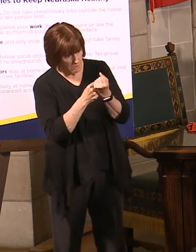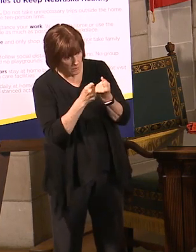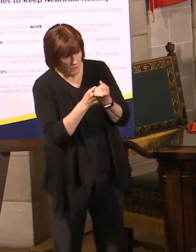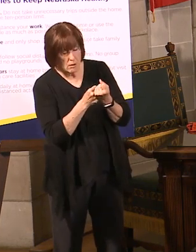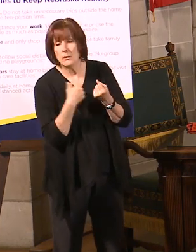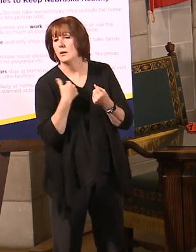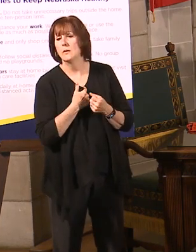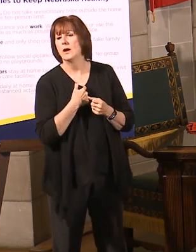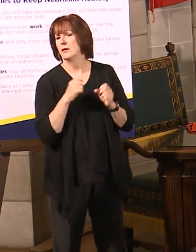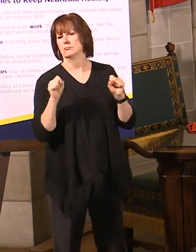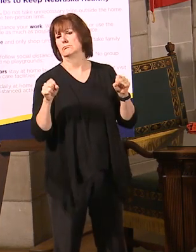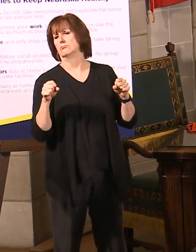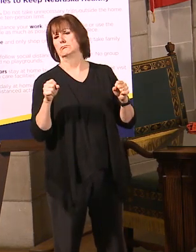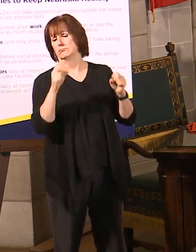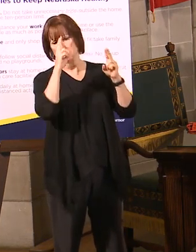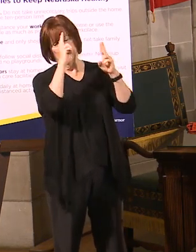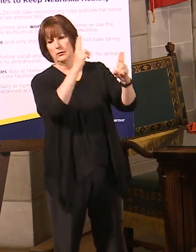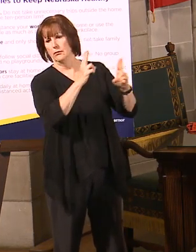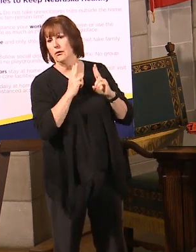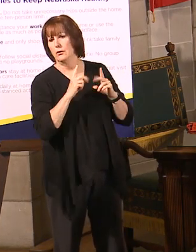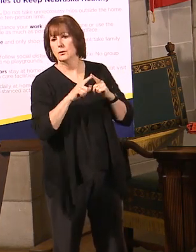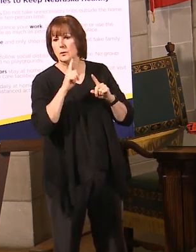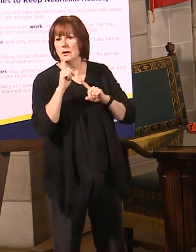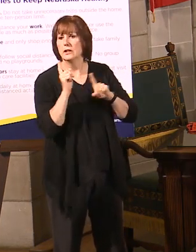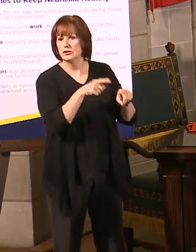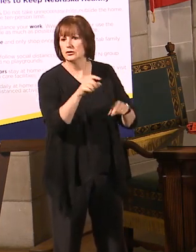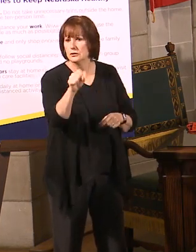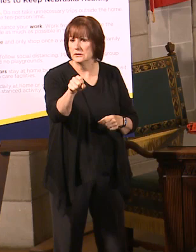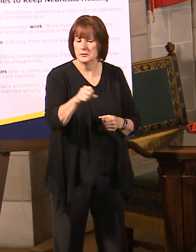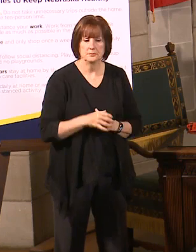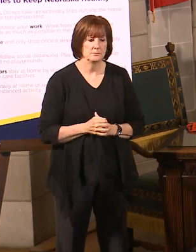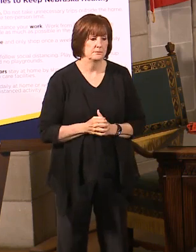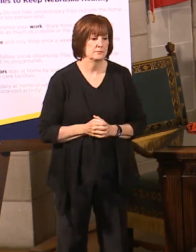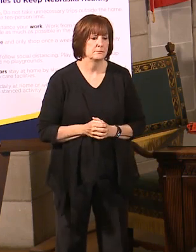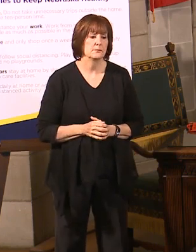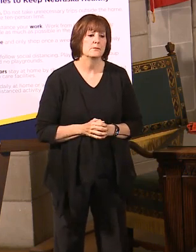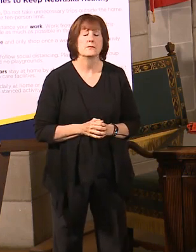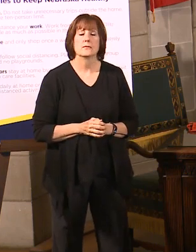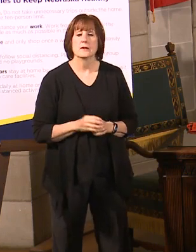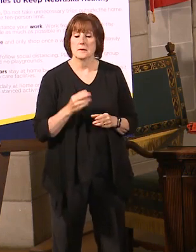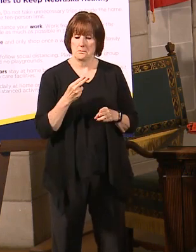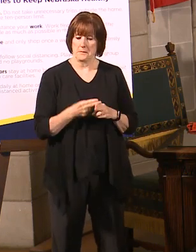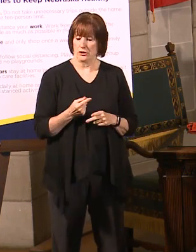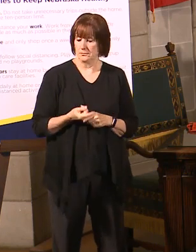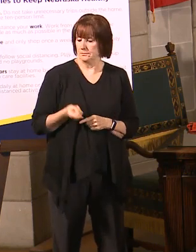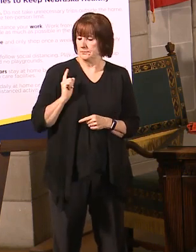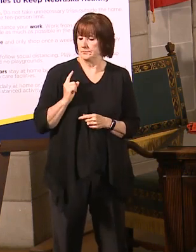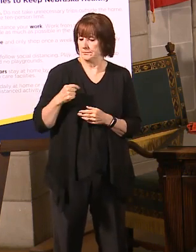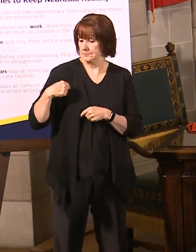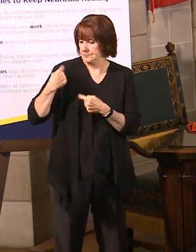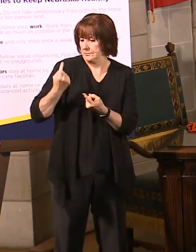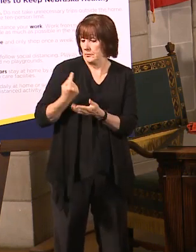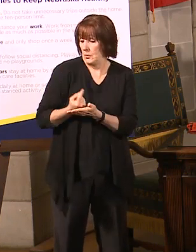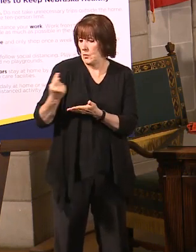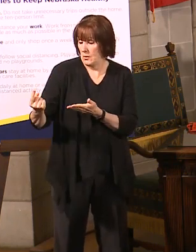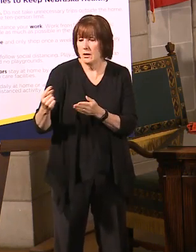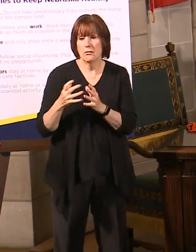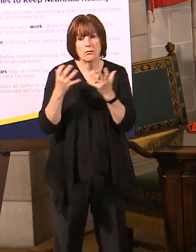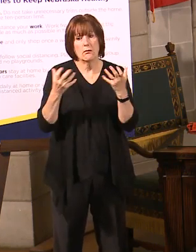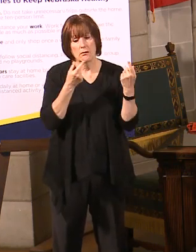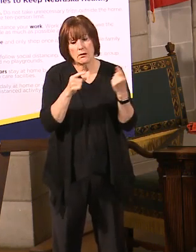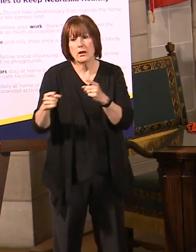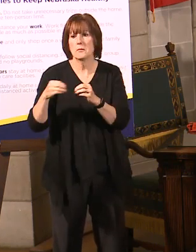we were honored to answer that call. As he mentioned, in the last week, a lot has gone on within our